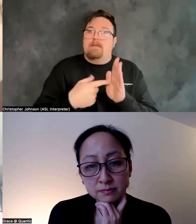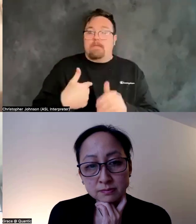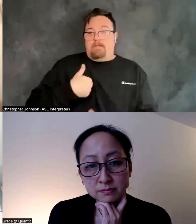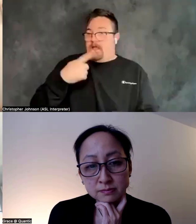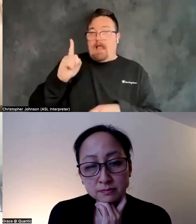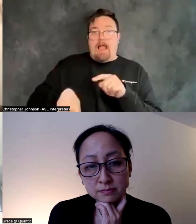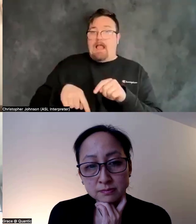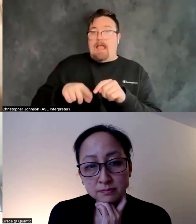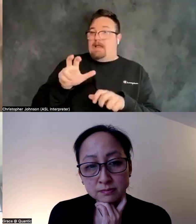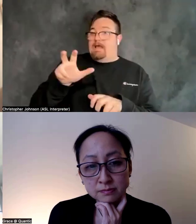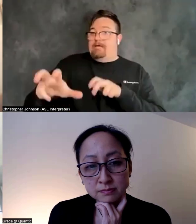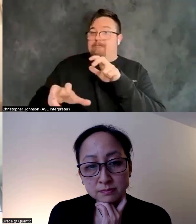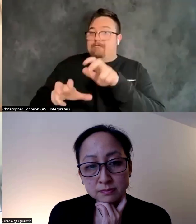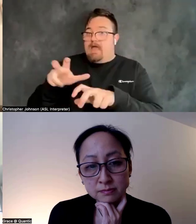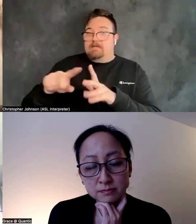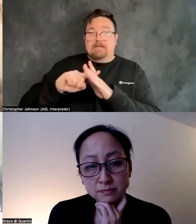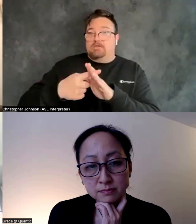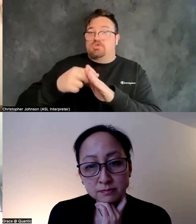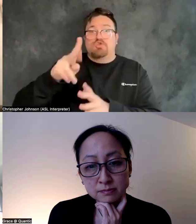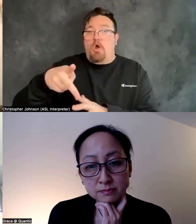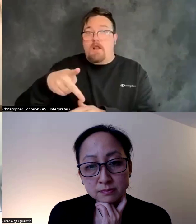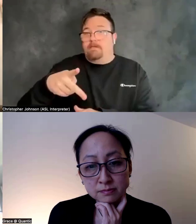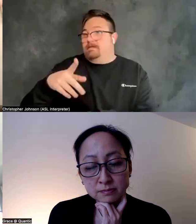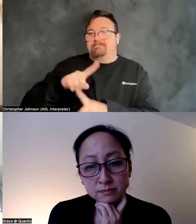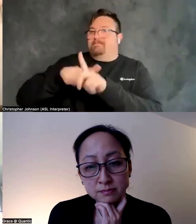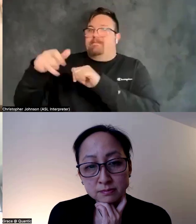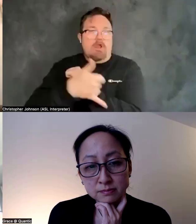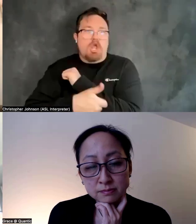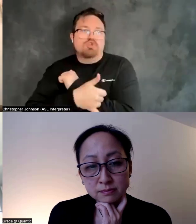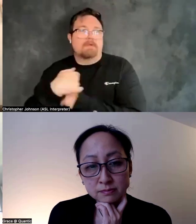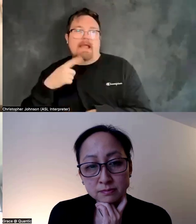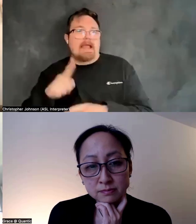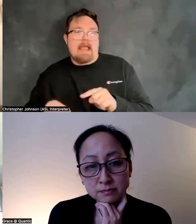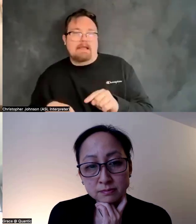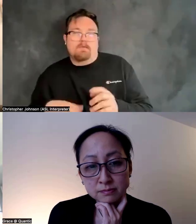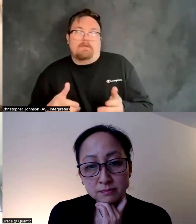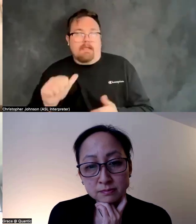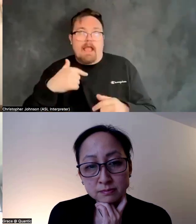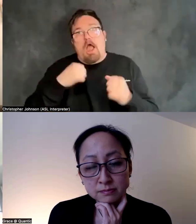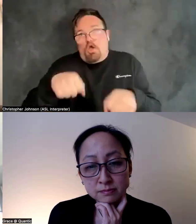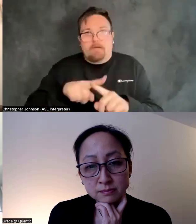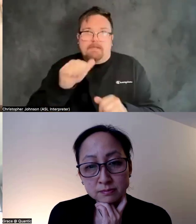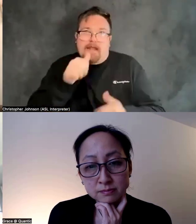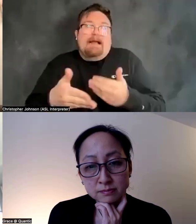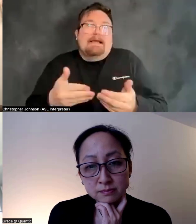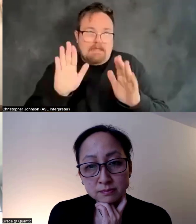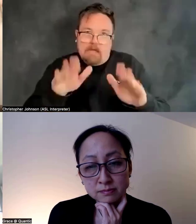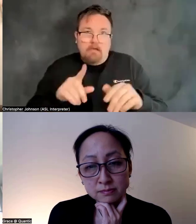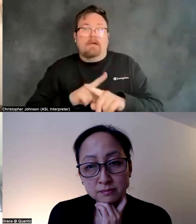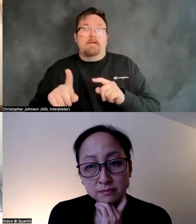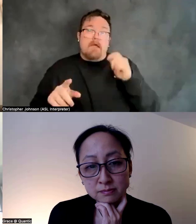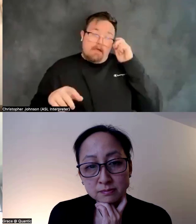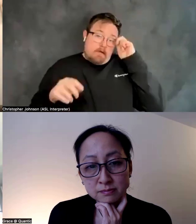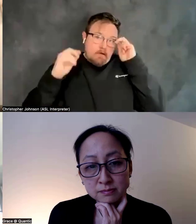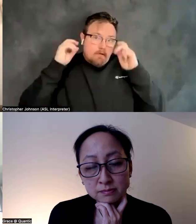invest in a startup in some remote country, or not easily anyway. Whereas if